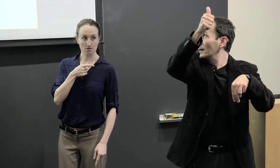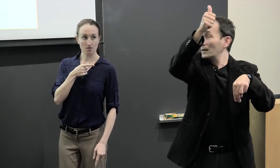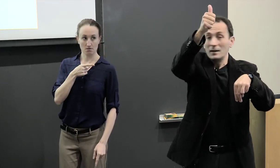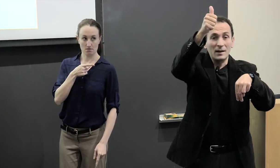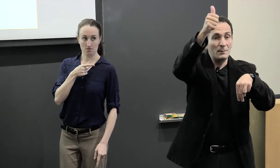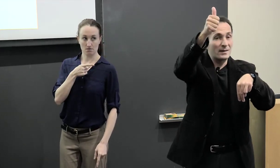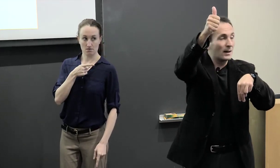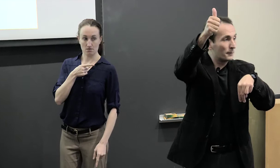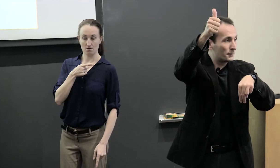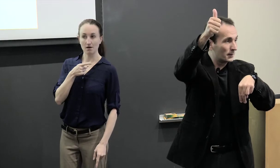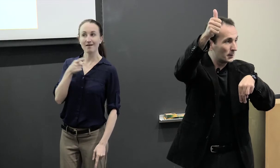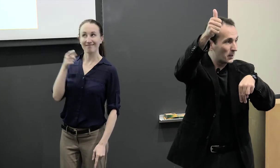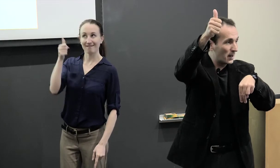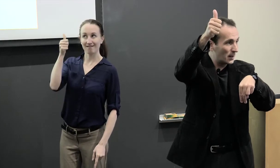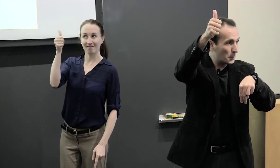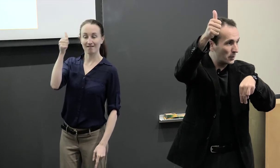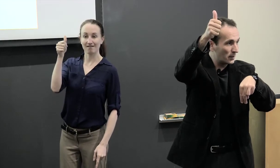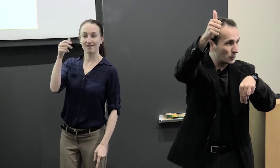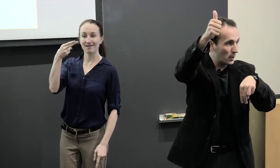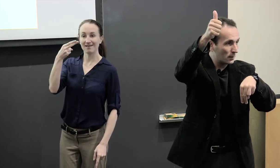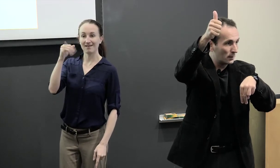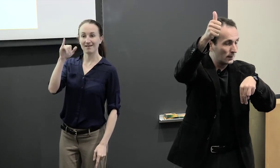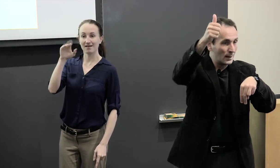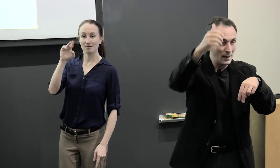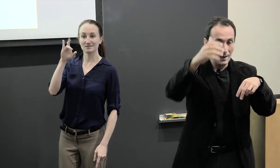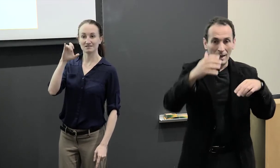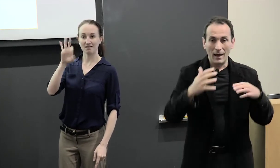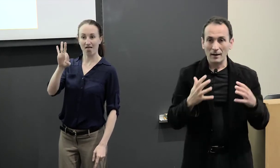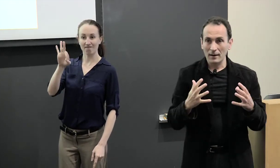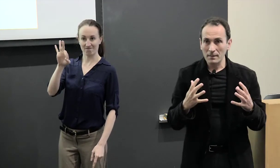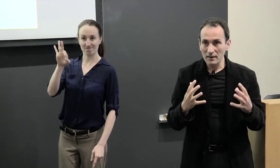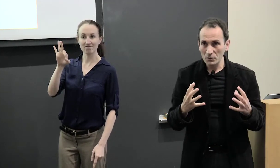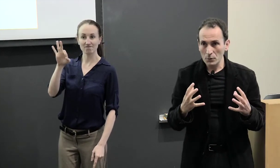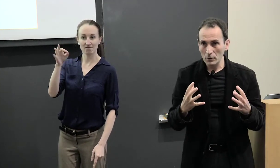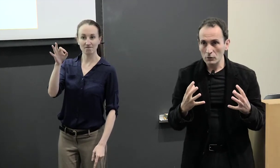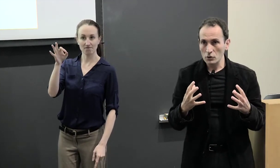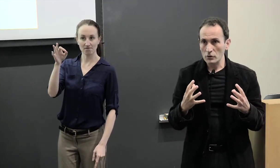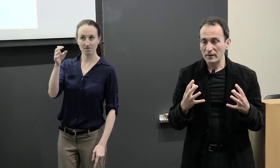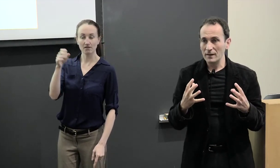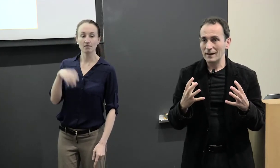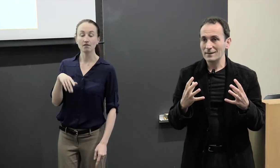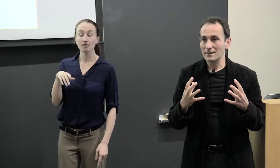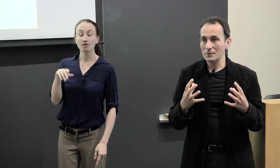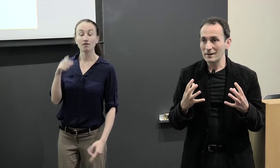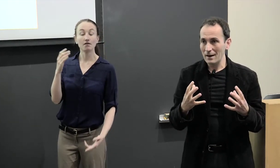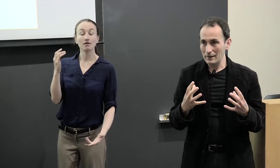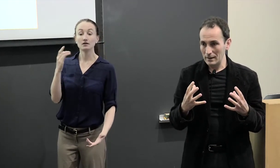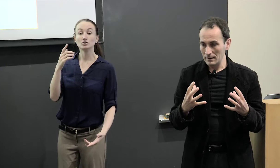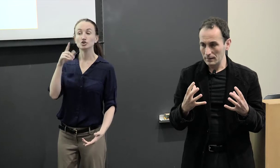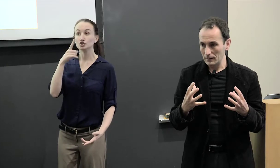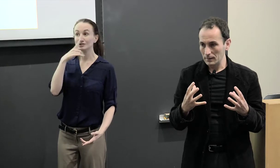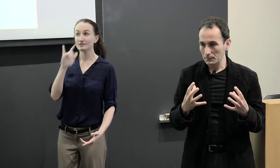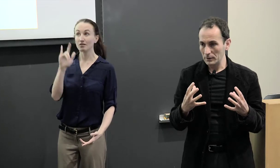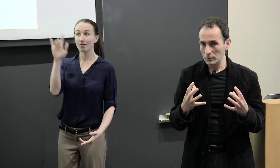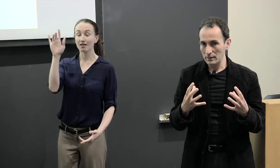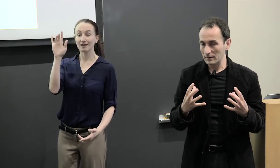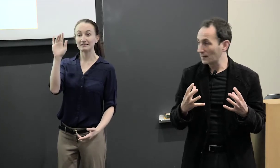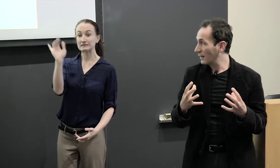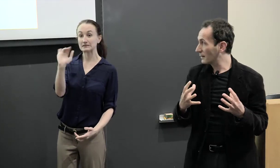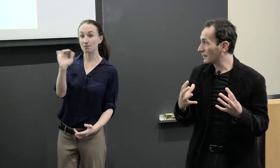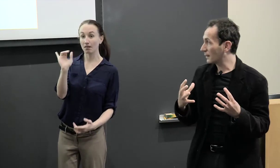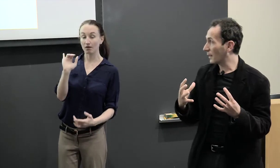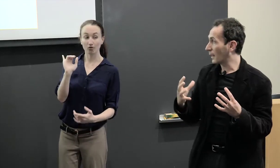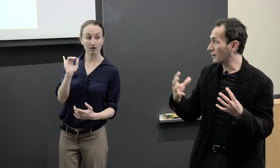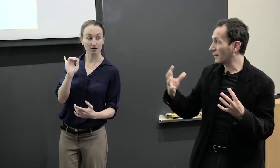will be himself with high pointing as well. At this point, you should see a similarity between